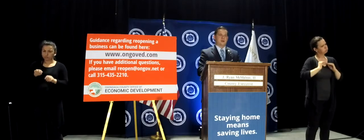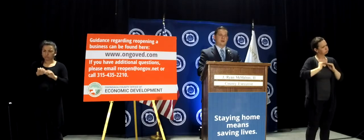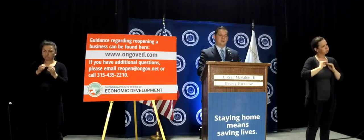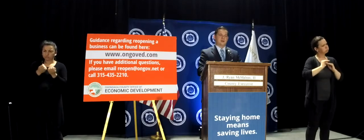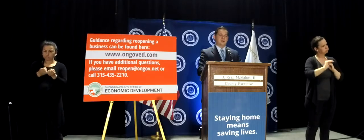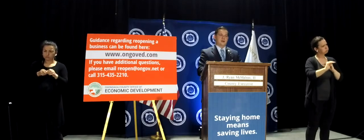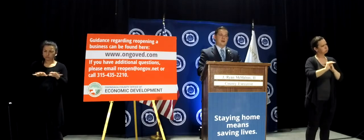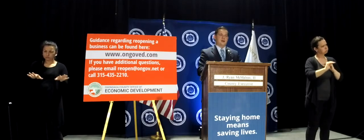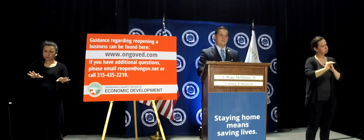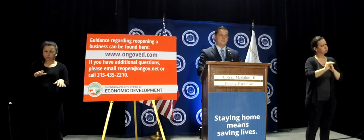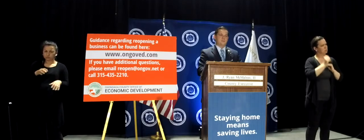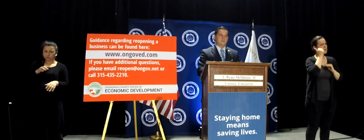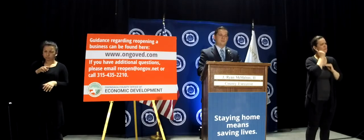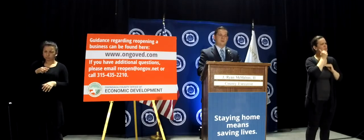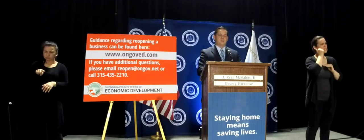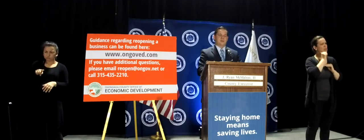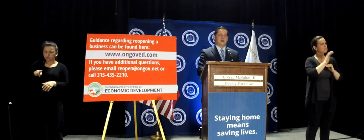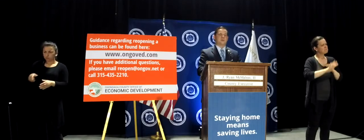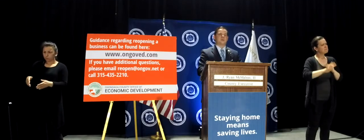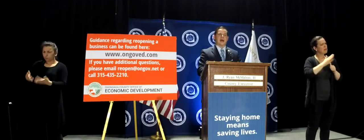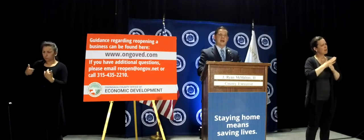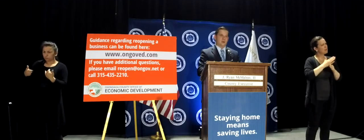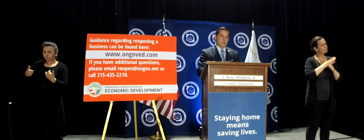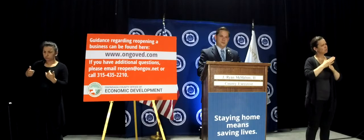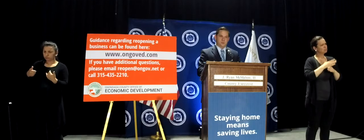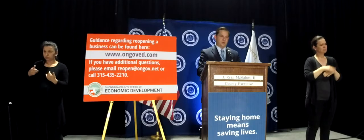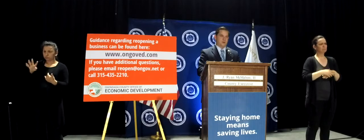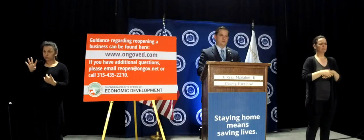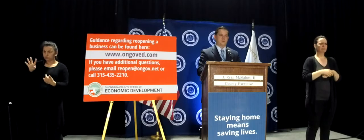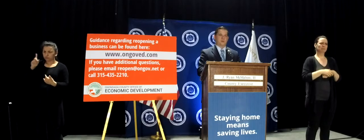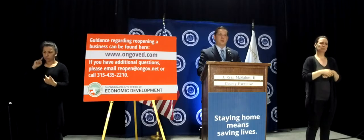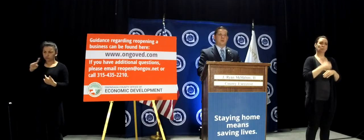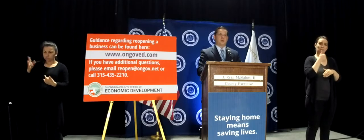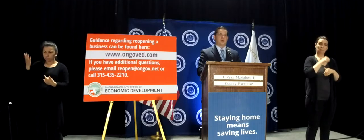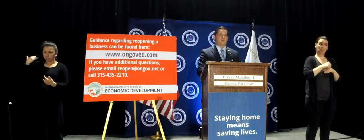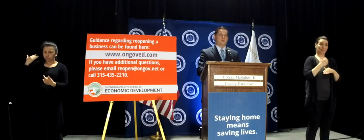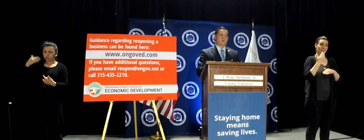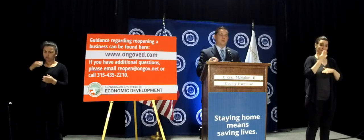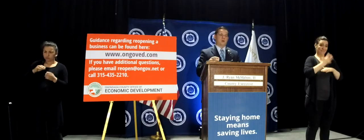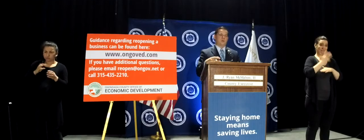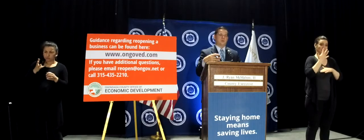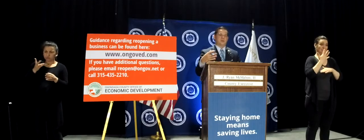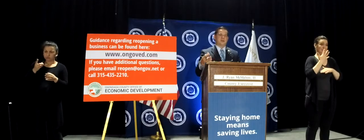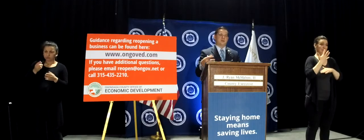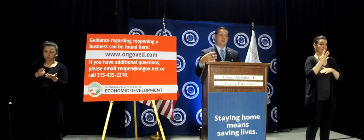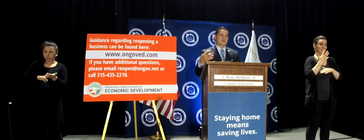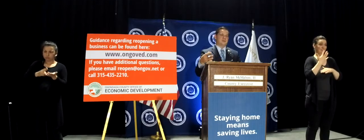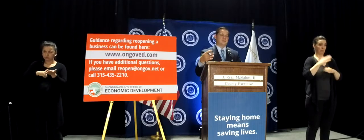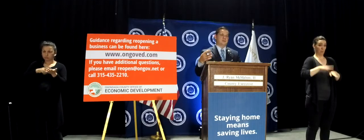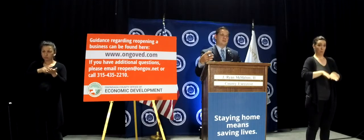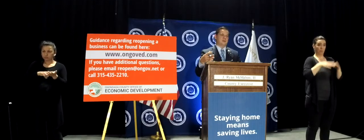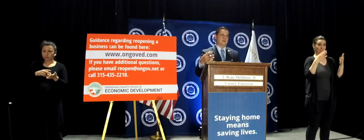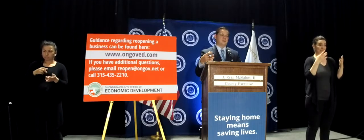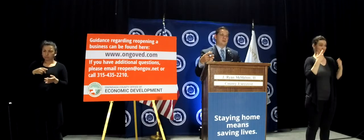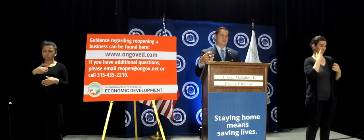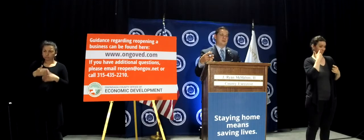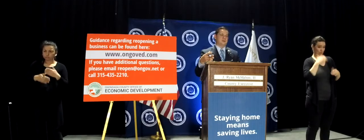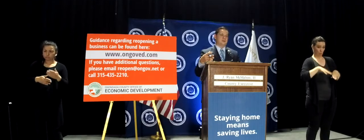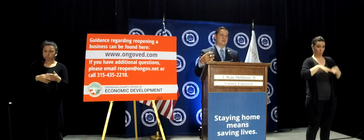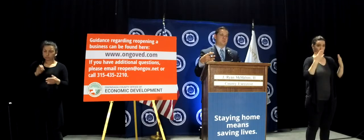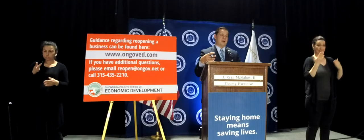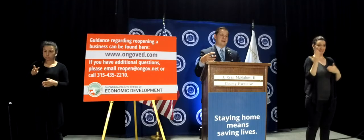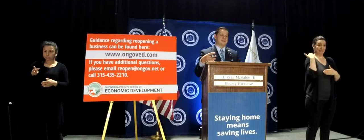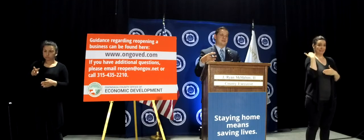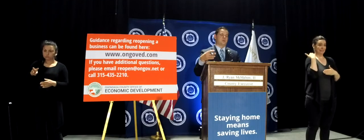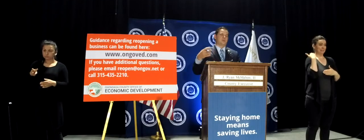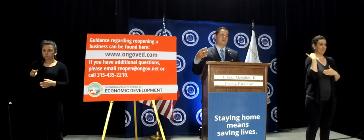of restart. If that number was higher, we'd still be comfortable. But the one way we can get